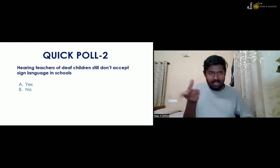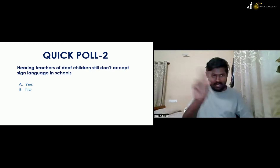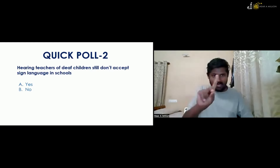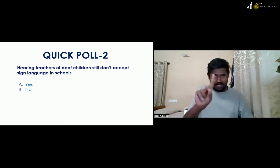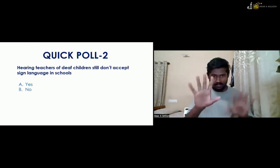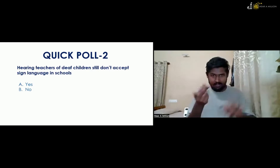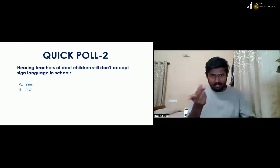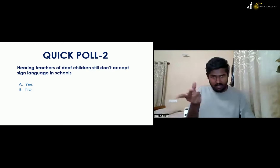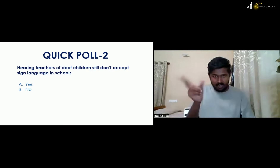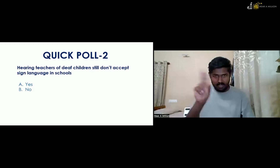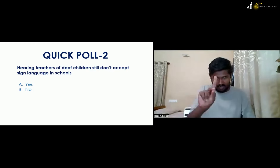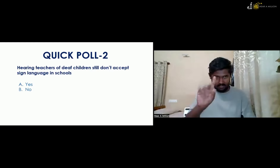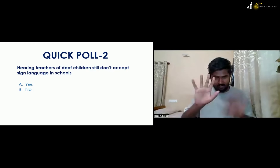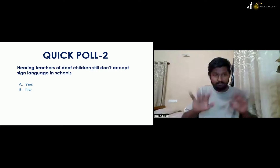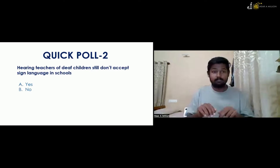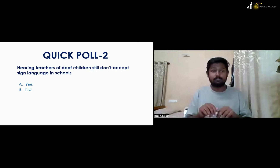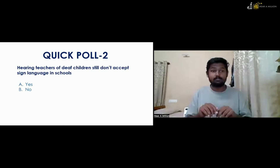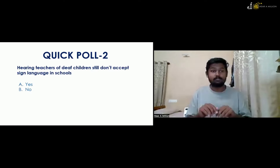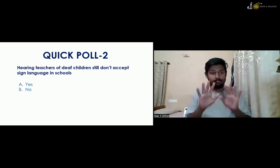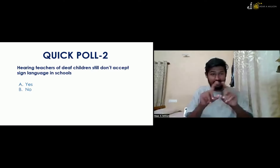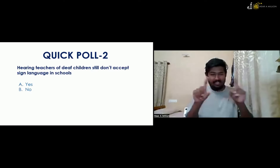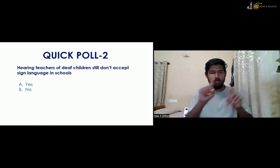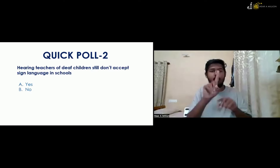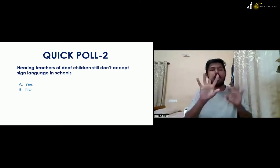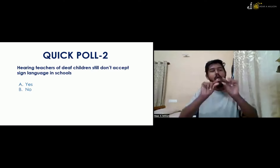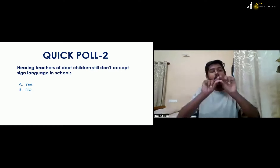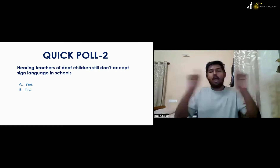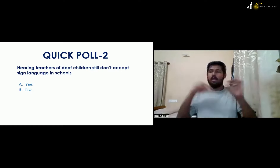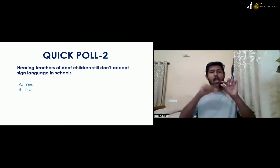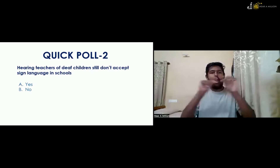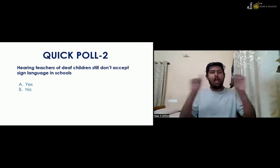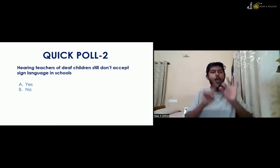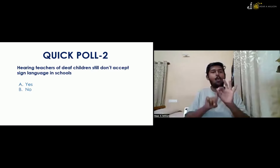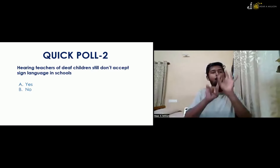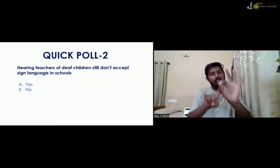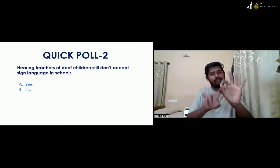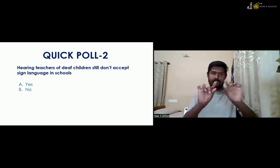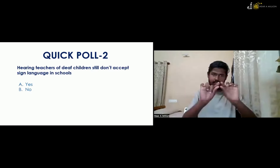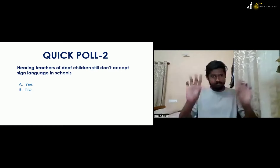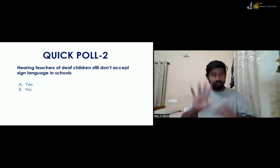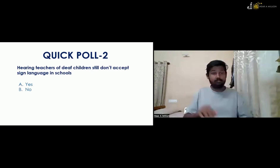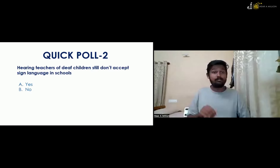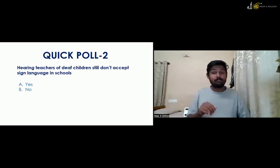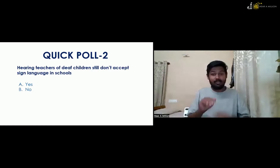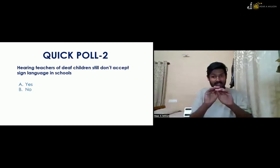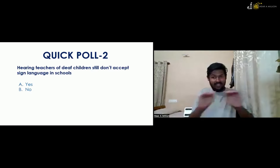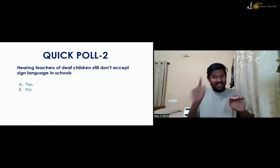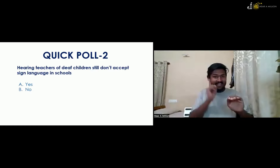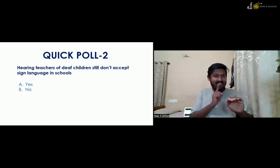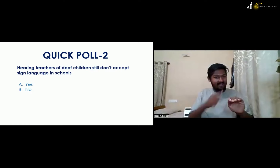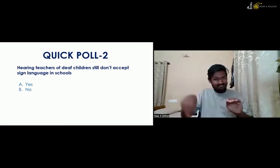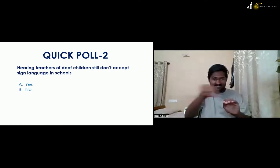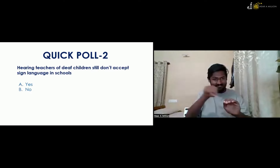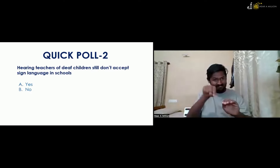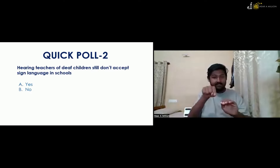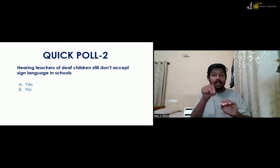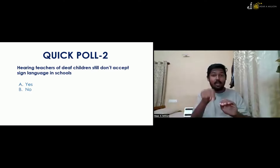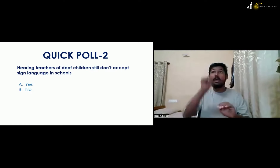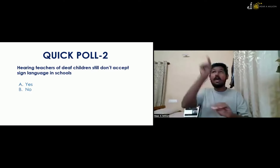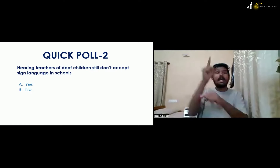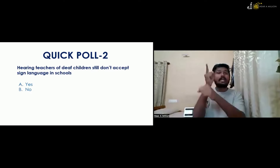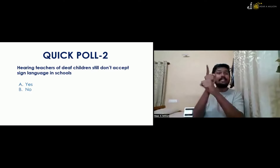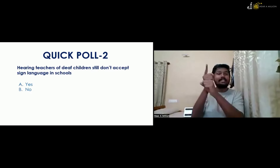click on no option. Let me explain you the question once again. So I will ask you a poll